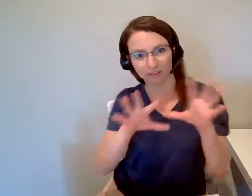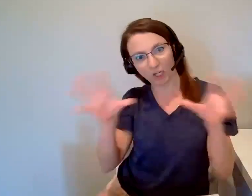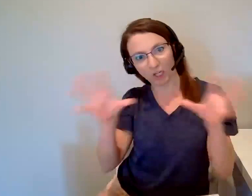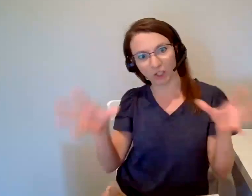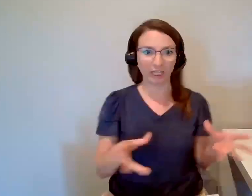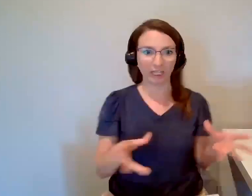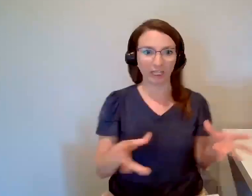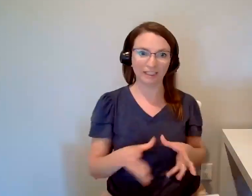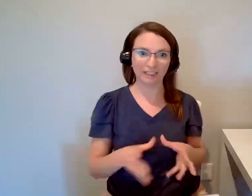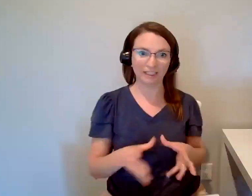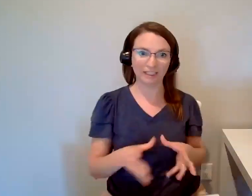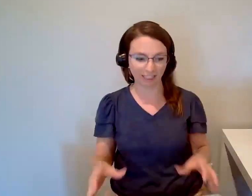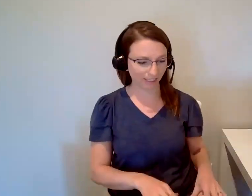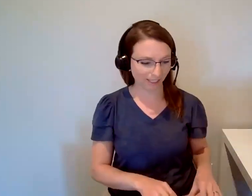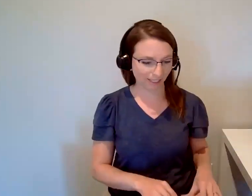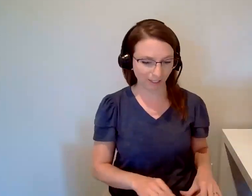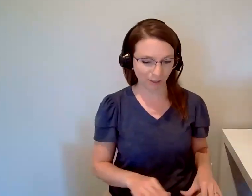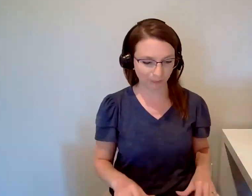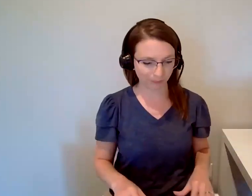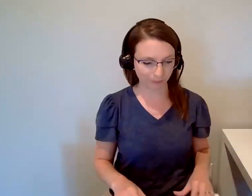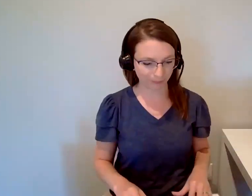this online setting.